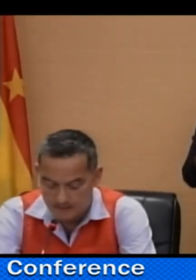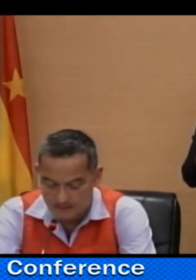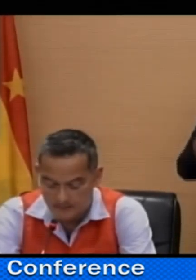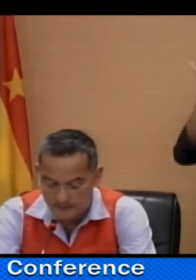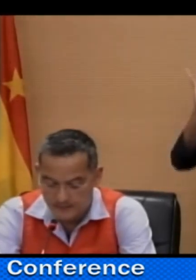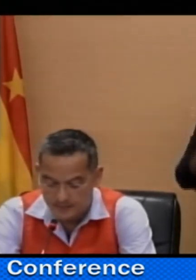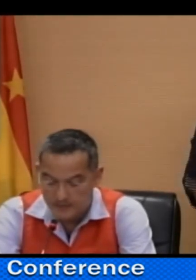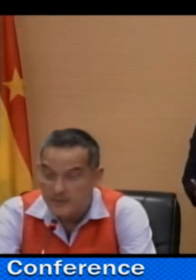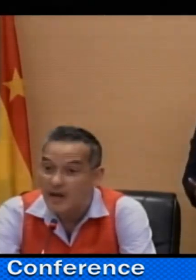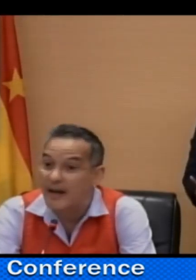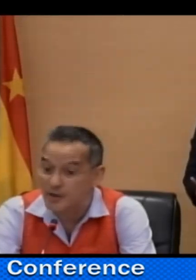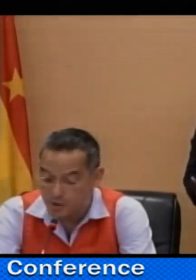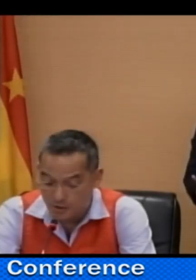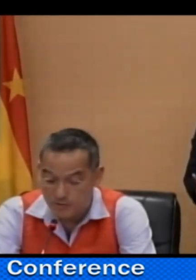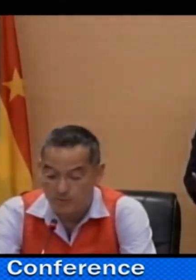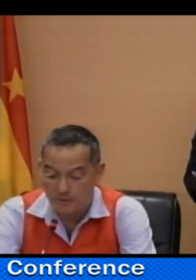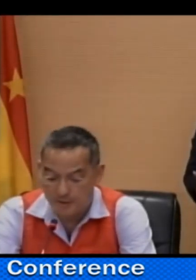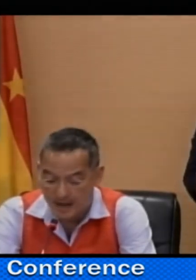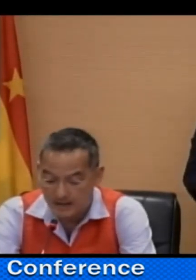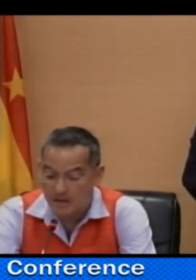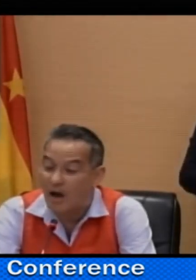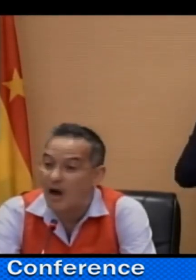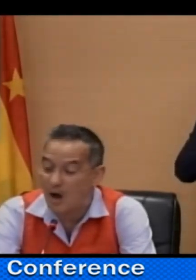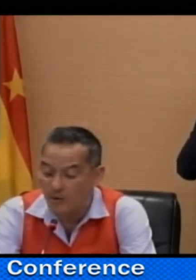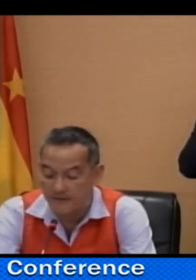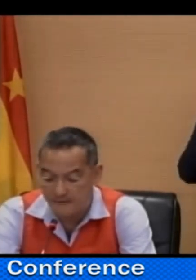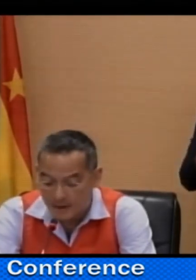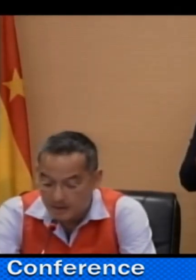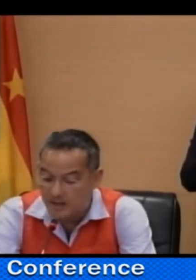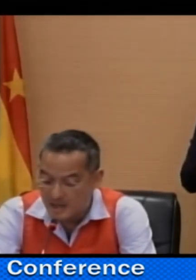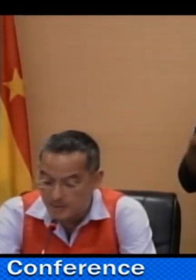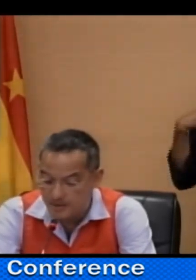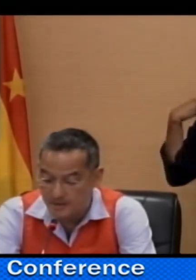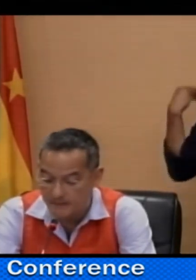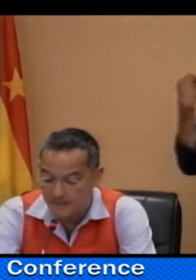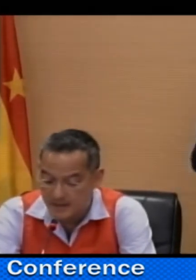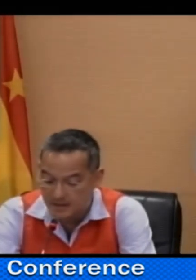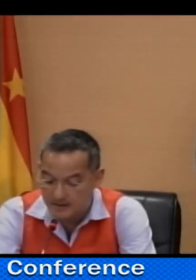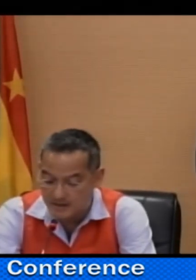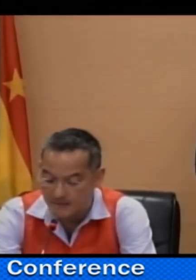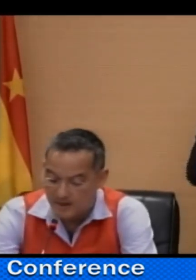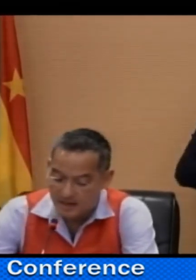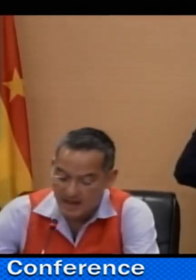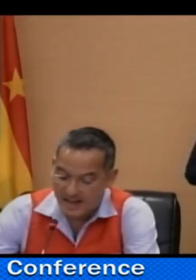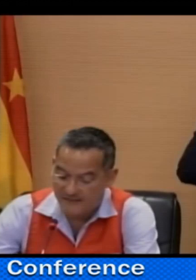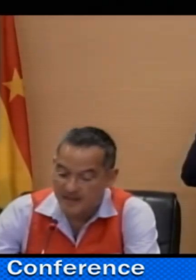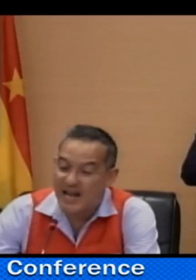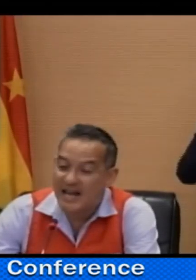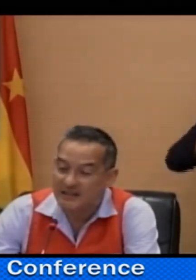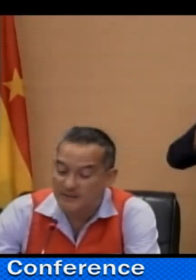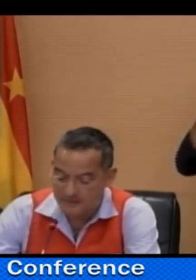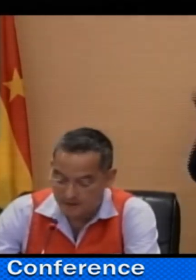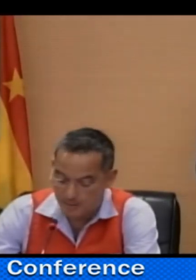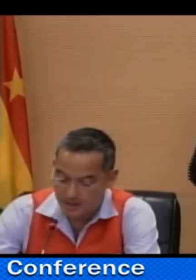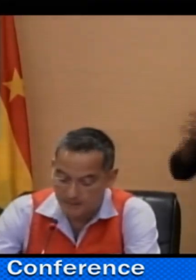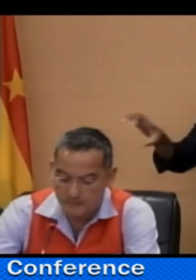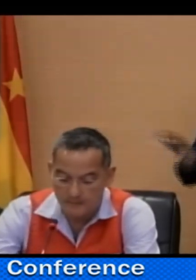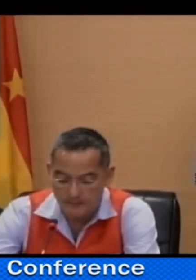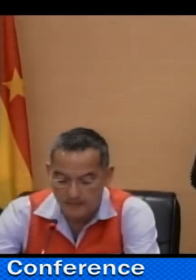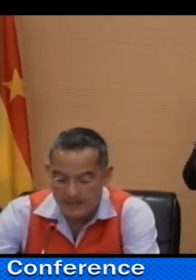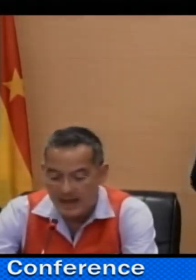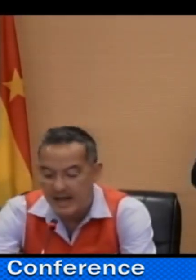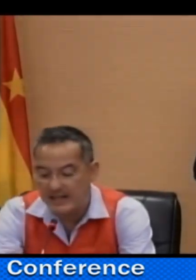tested. I assure you that our very capable medical team have been actively following